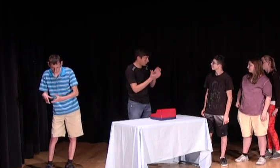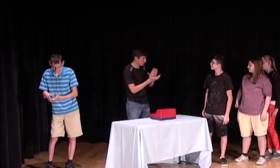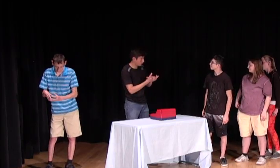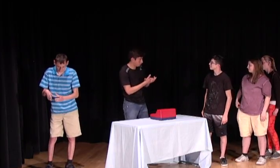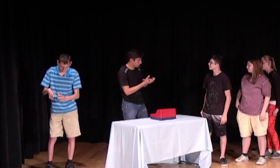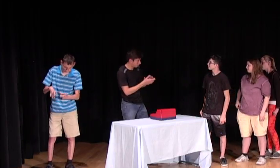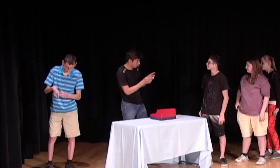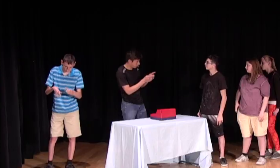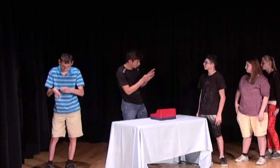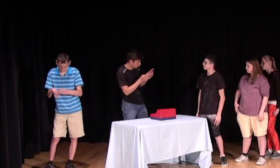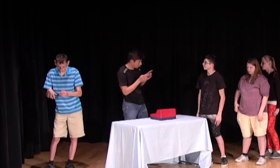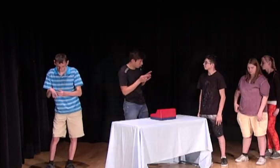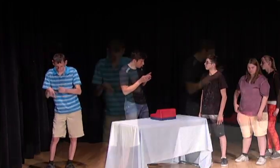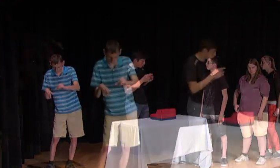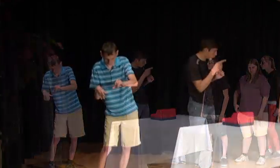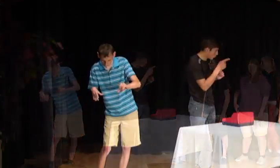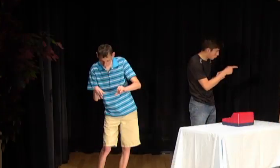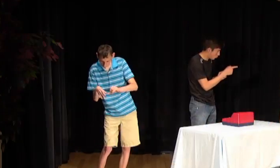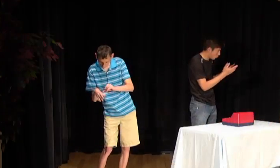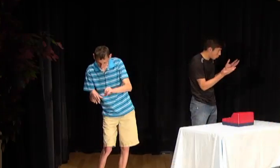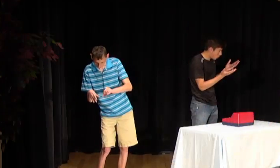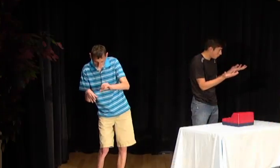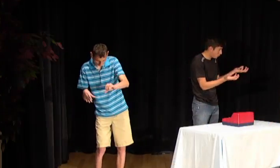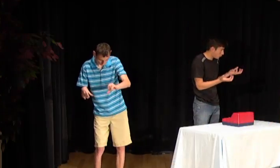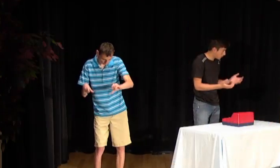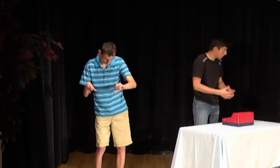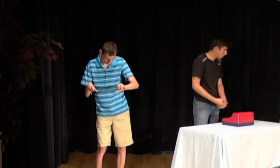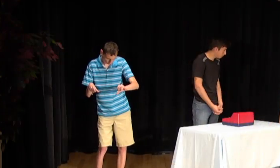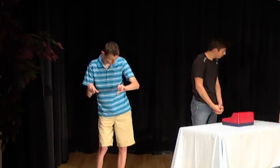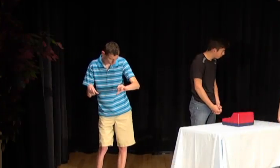Welcome to the Deaf Hamburger Place. What can I get for you?